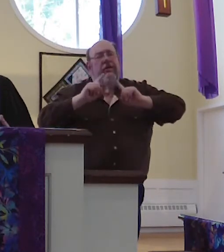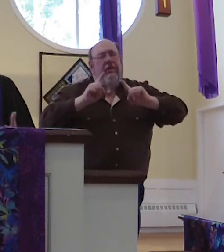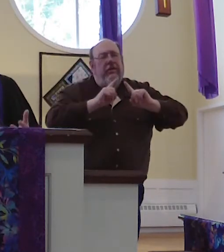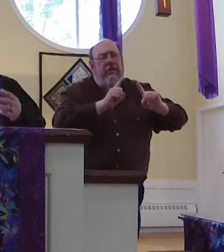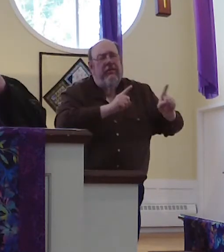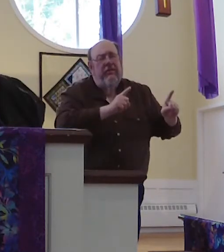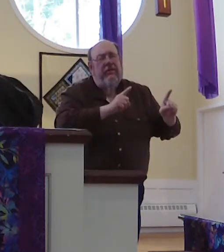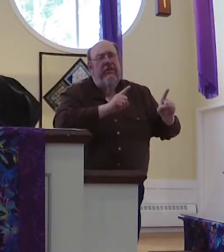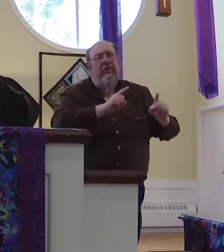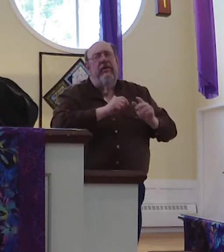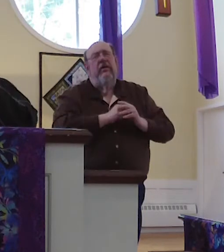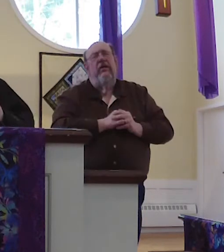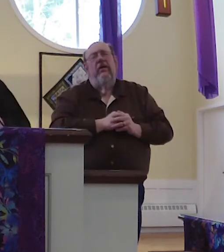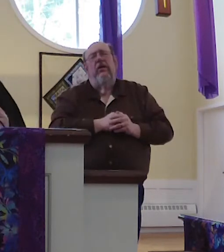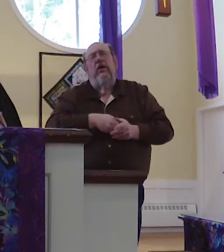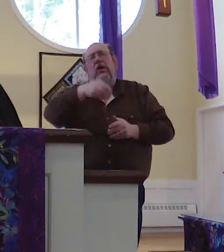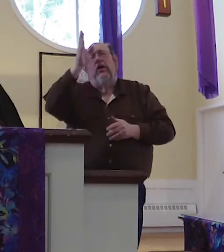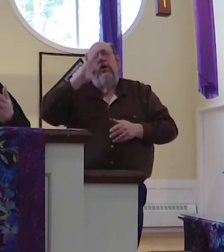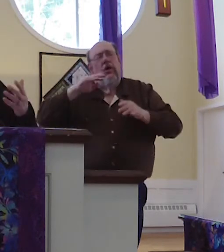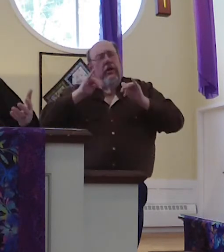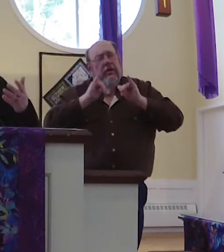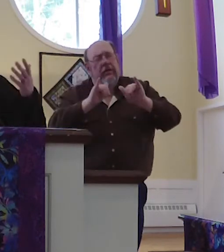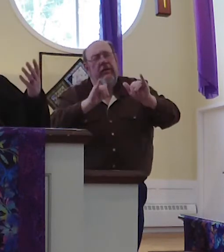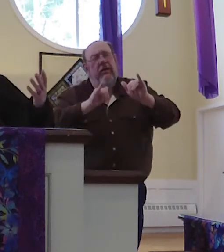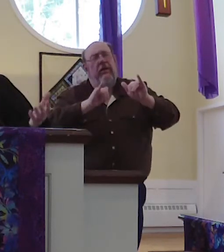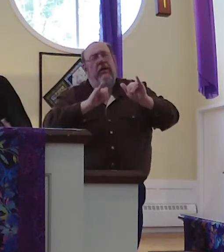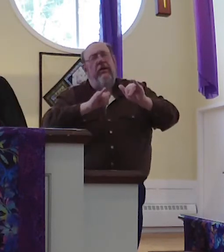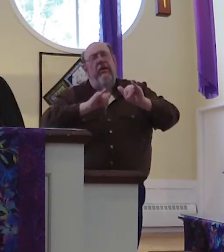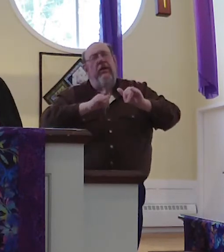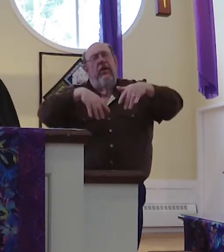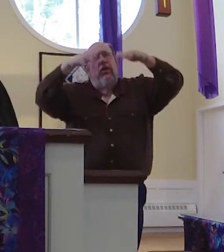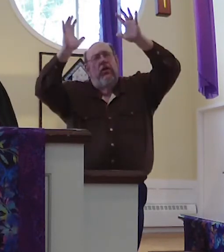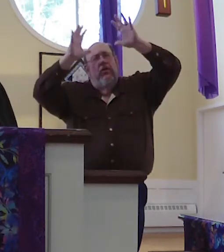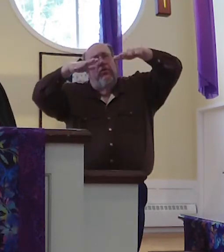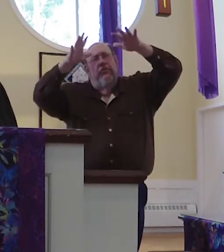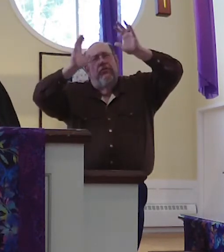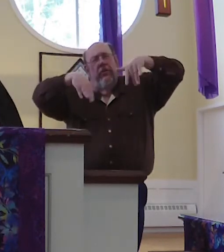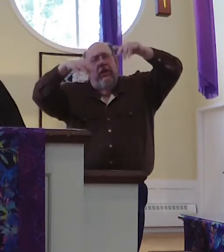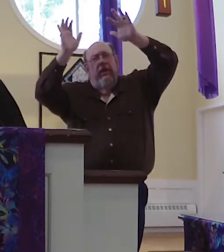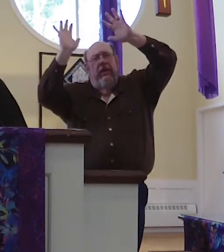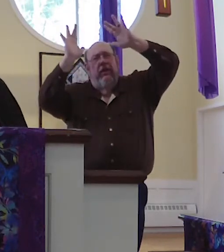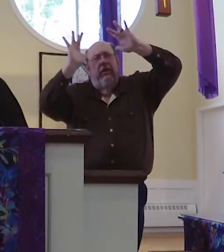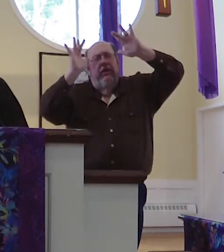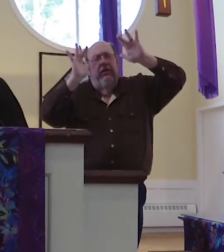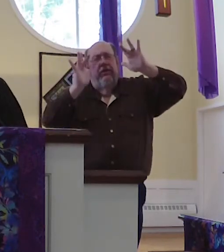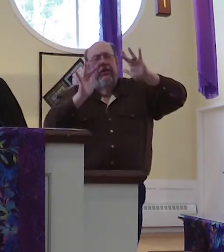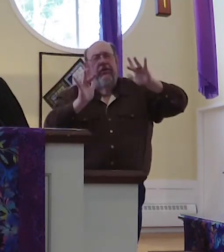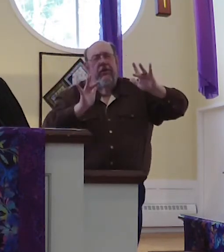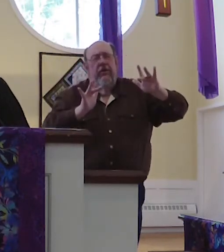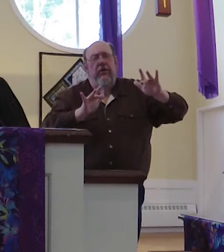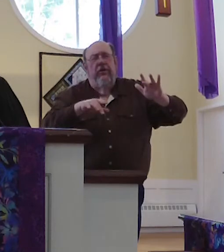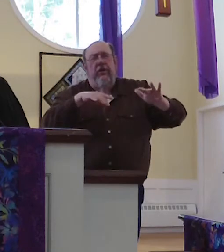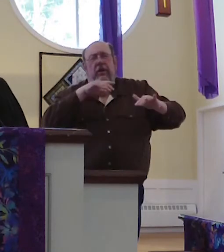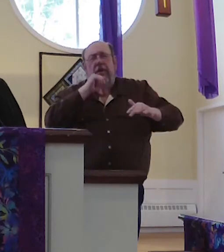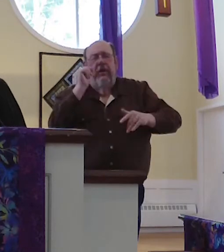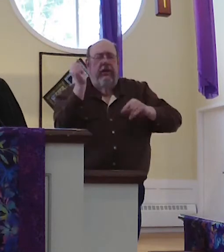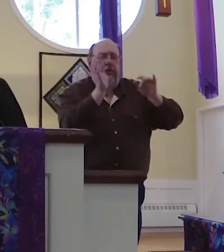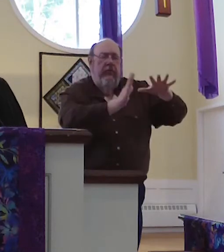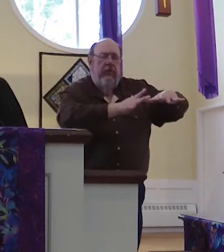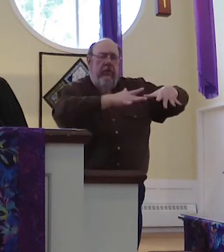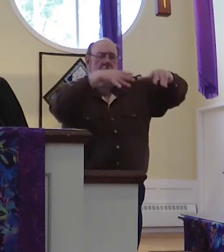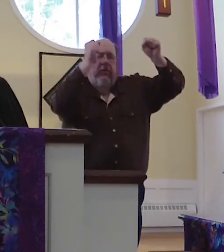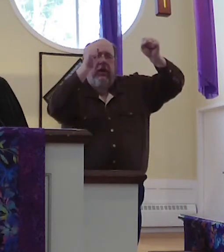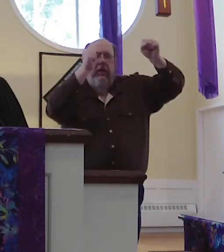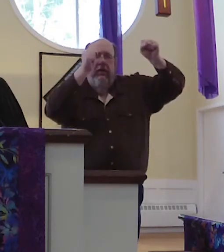God goes on in that passage to talk about how the snow and the rain fall to the earth and they don't return until they've served their